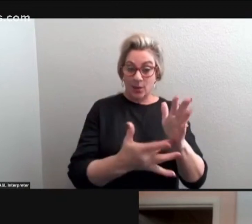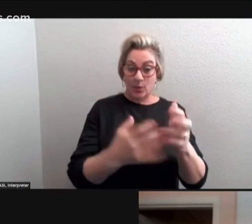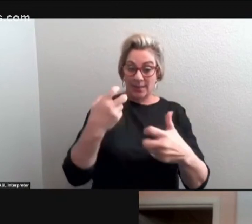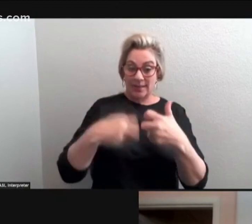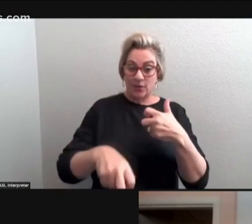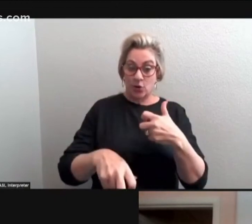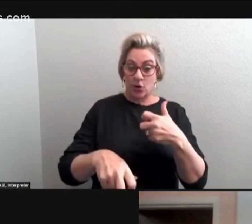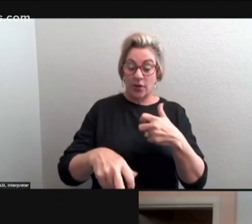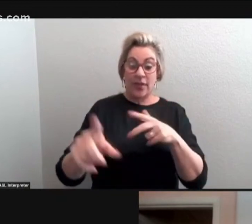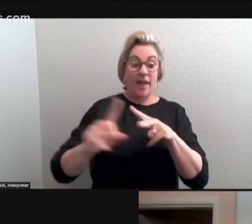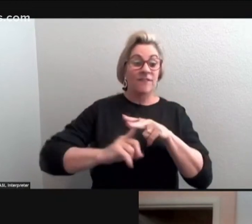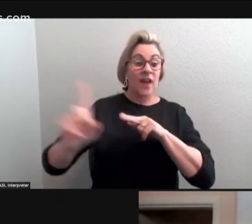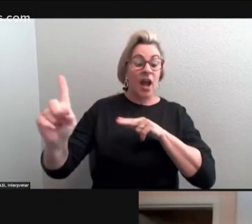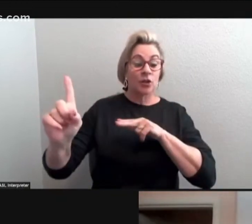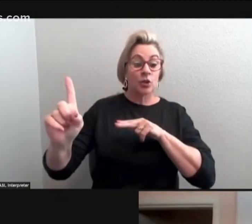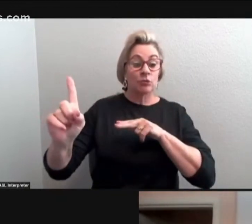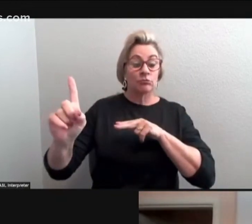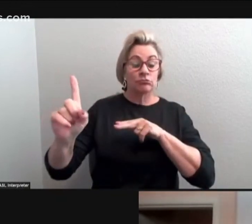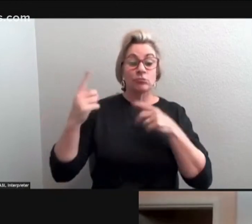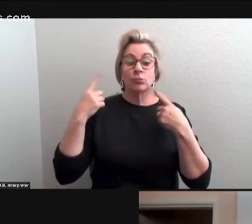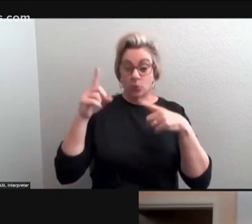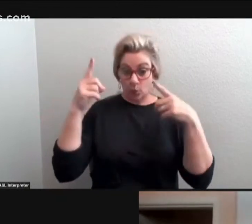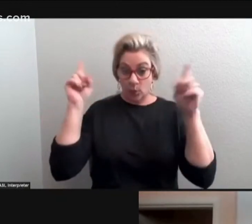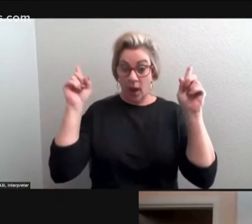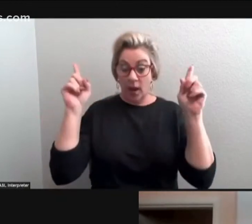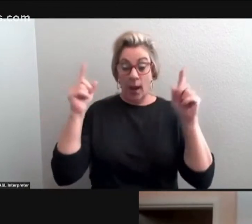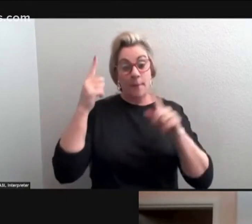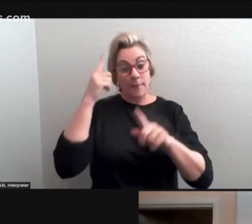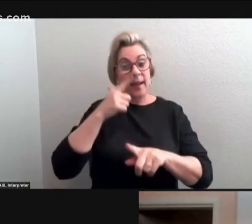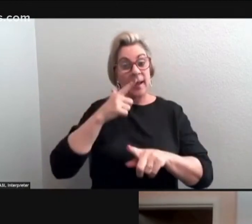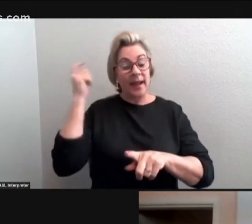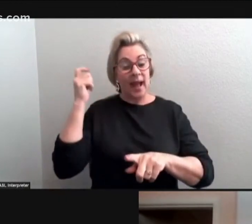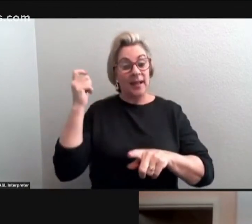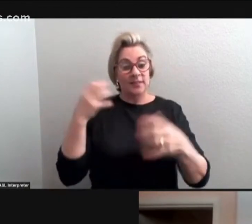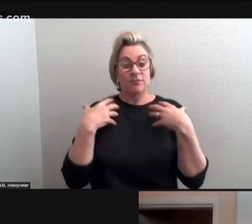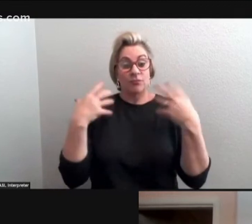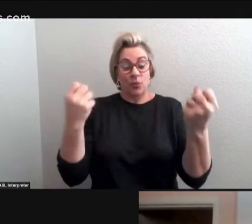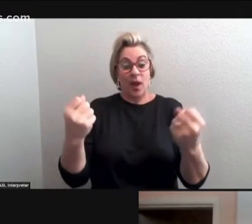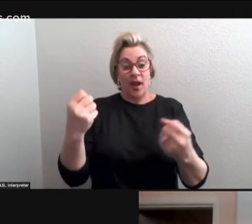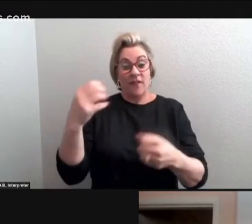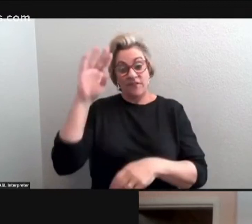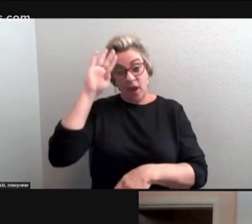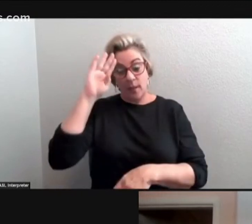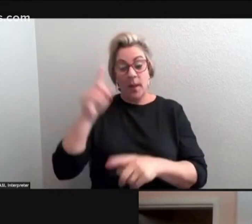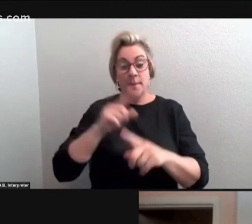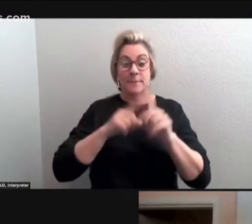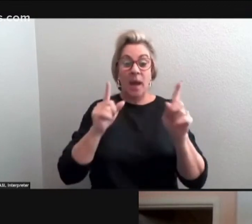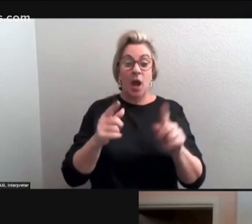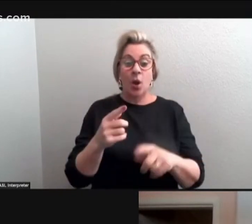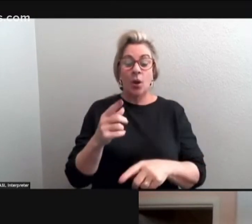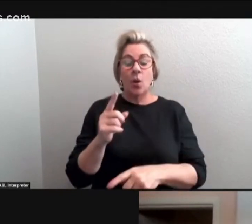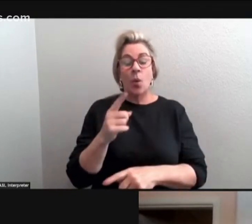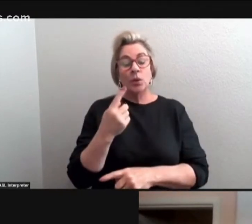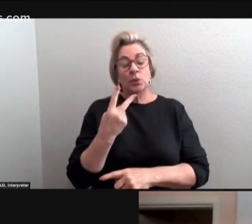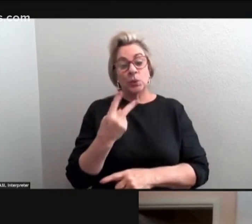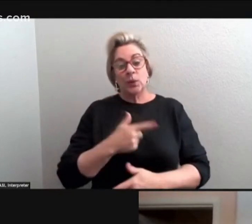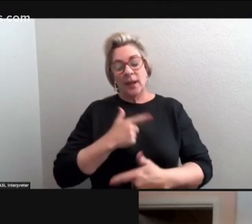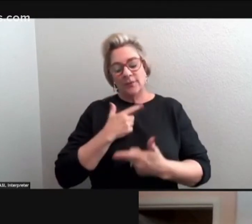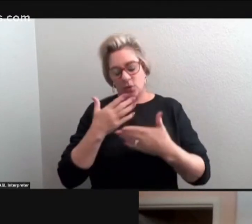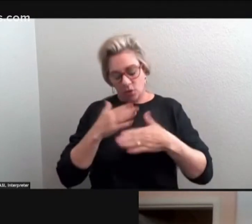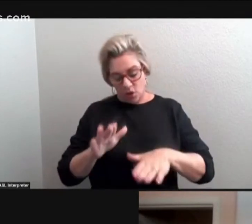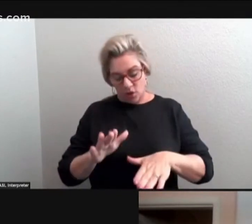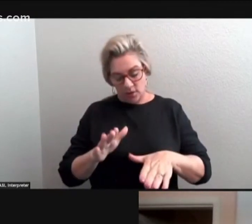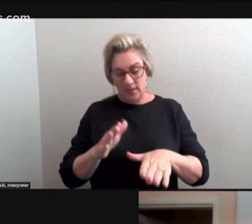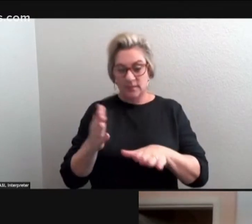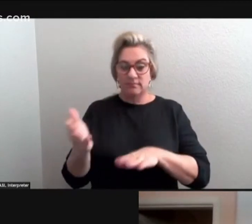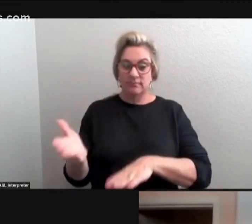difficult. The evacuation worked well thanks to the heroic efforts of the firefighters. It seems likely only 2 lives were lost, and there